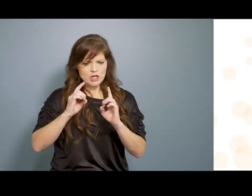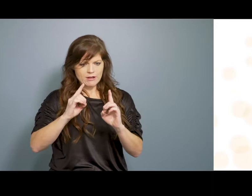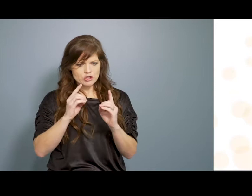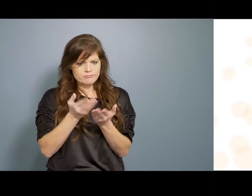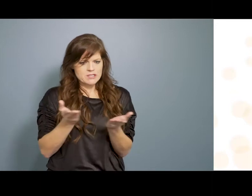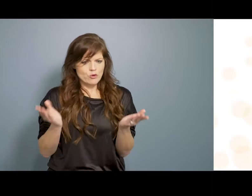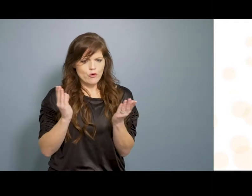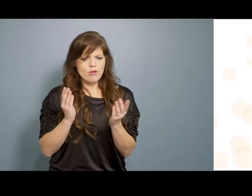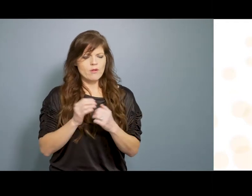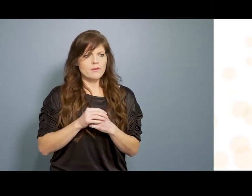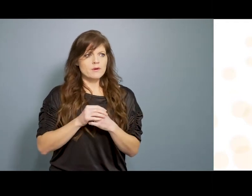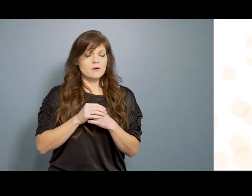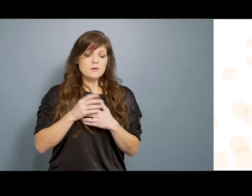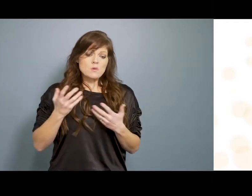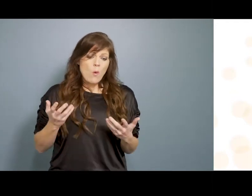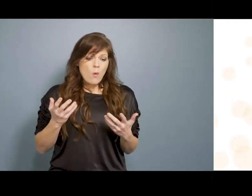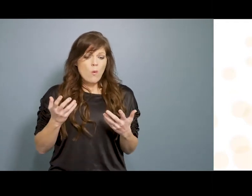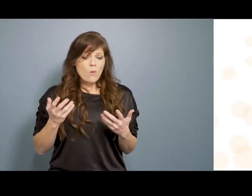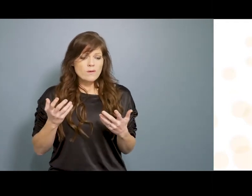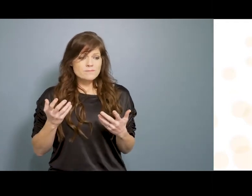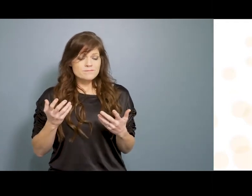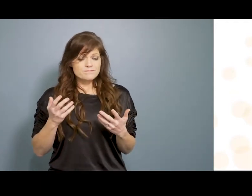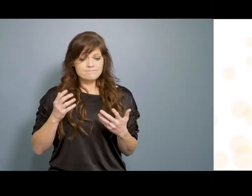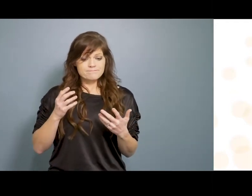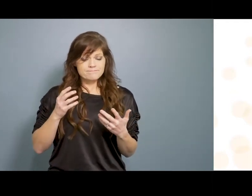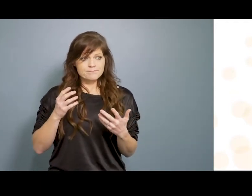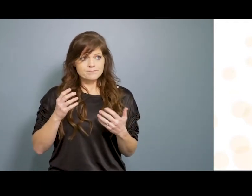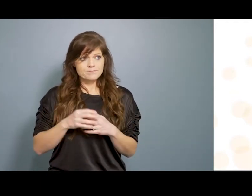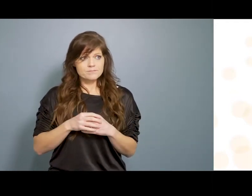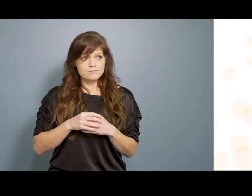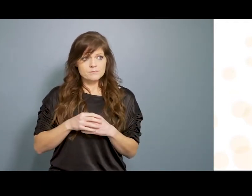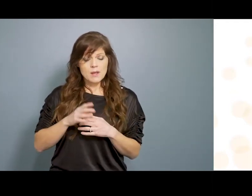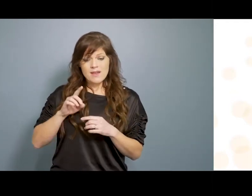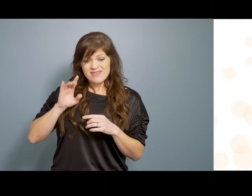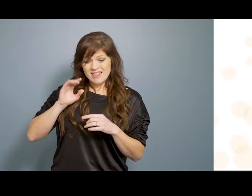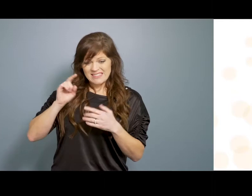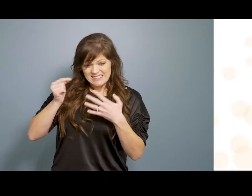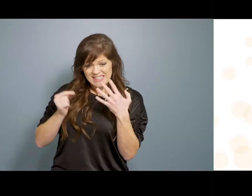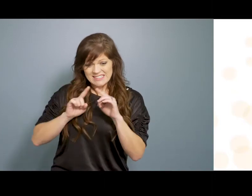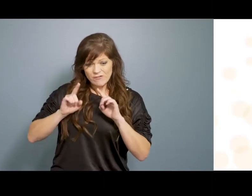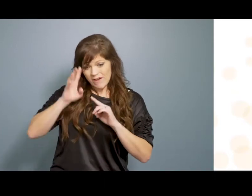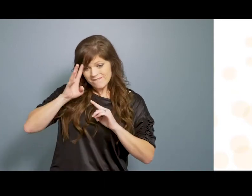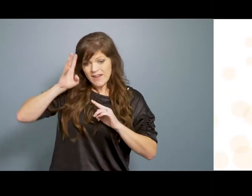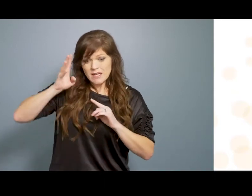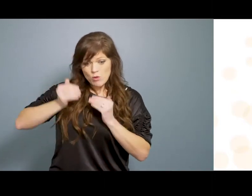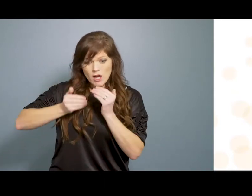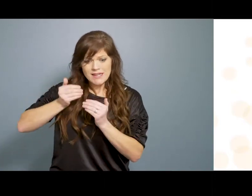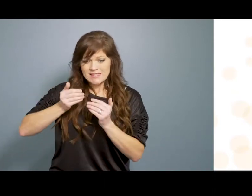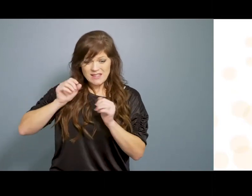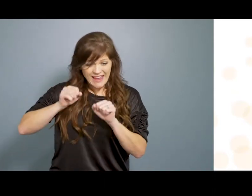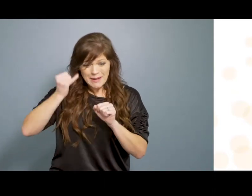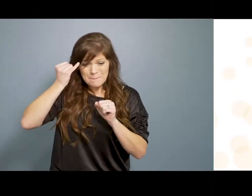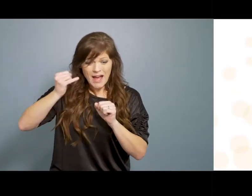further. Yet to be invented processes that we cannot imagine. There